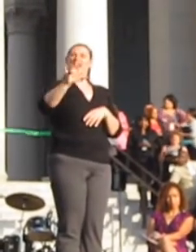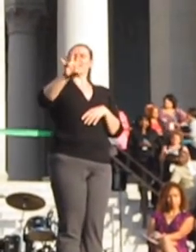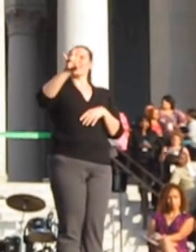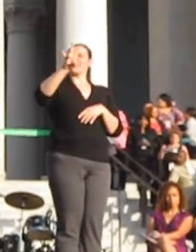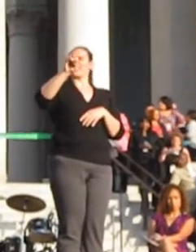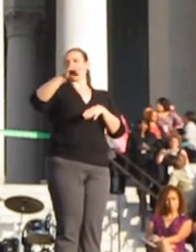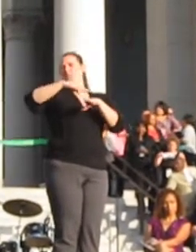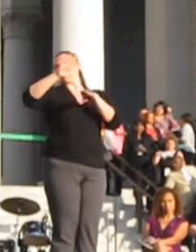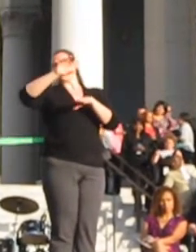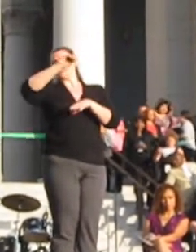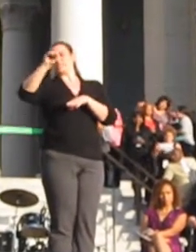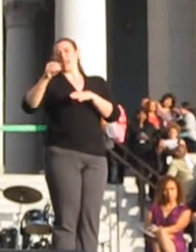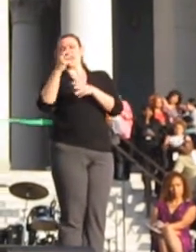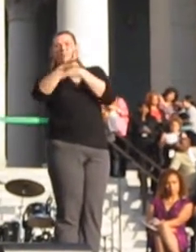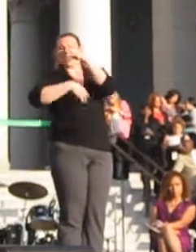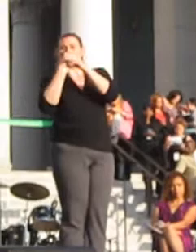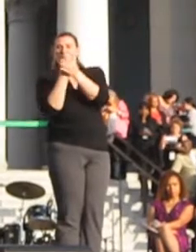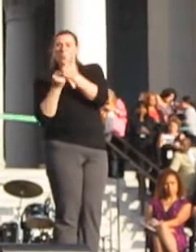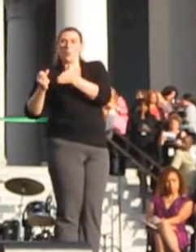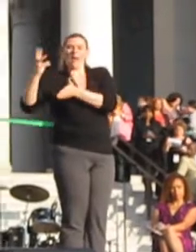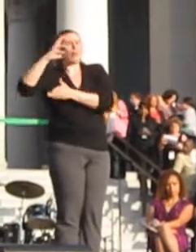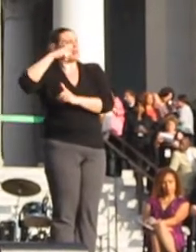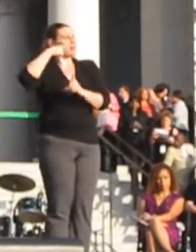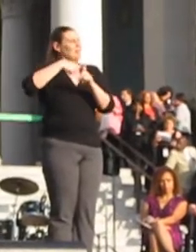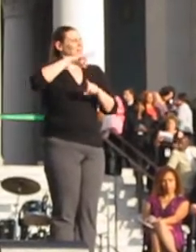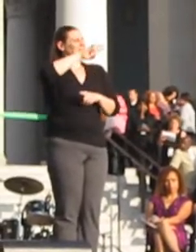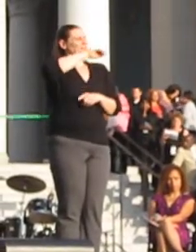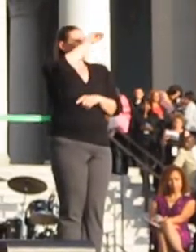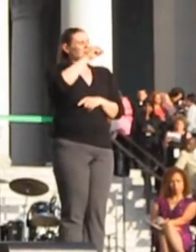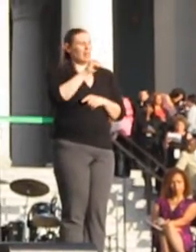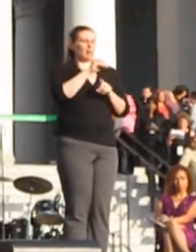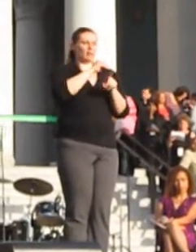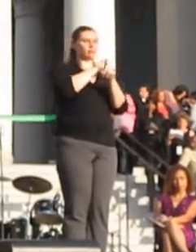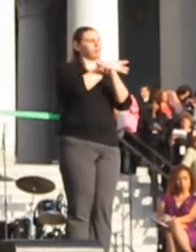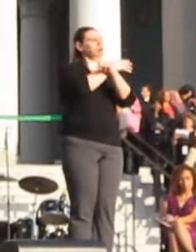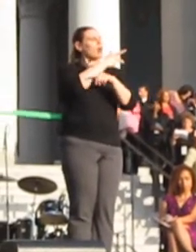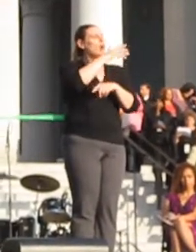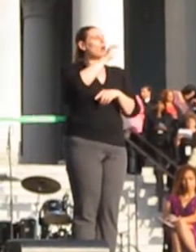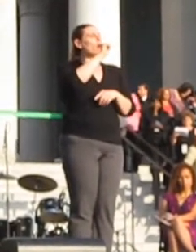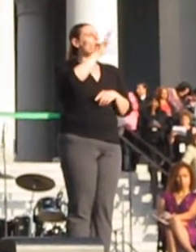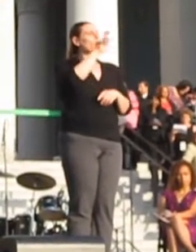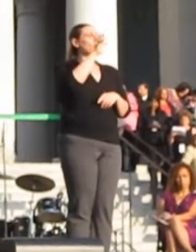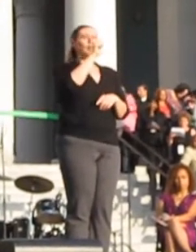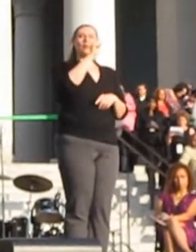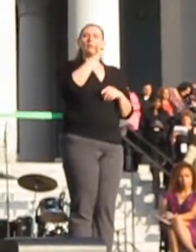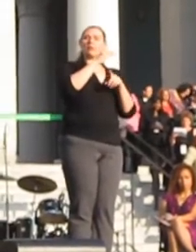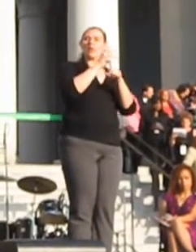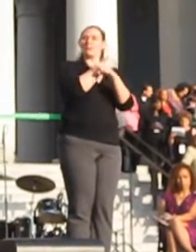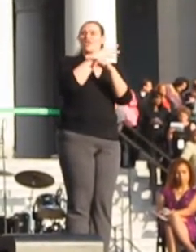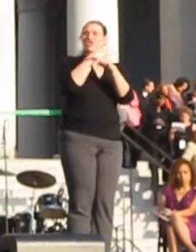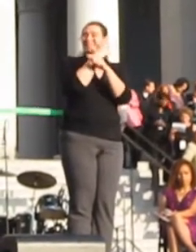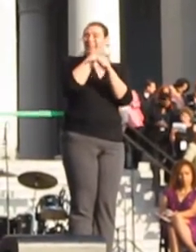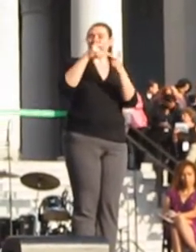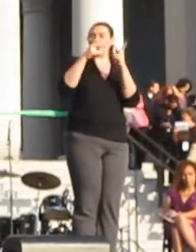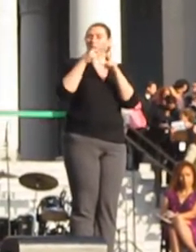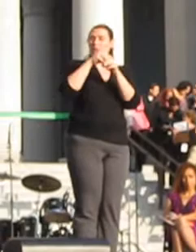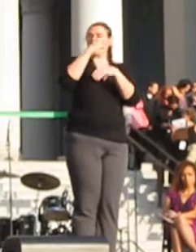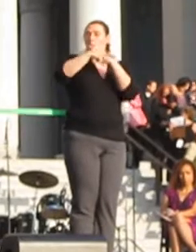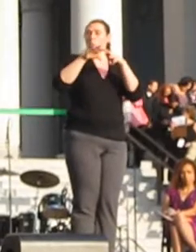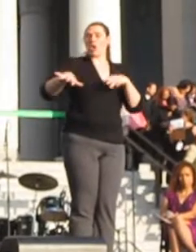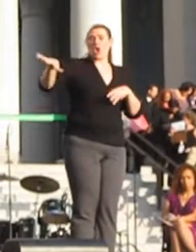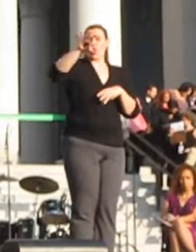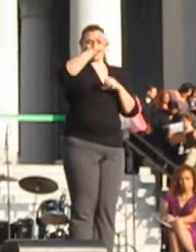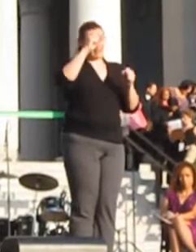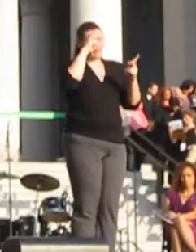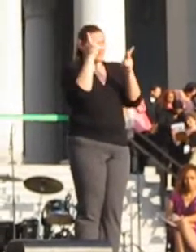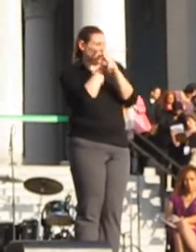70+% of the world's wealth, and 70% of its carbon emissions. And so if any place in the world can